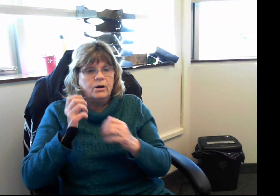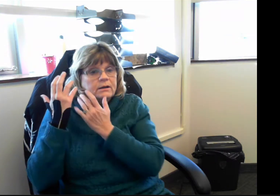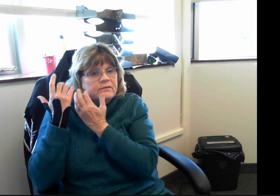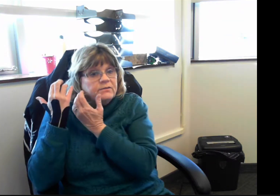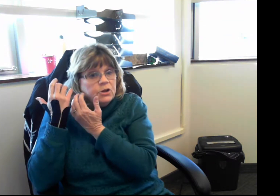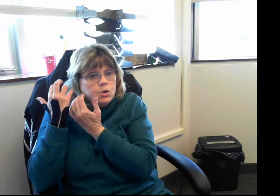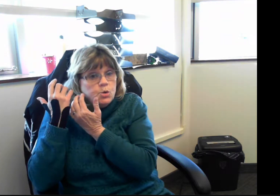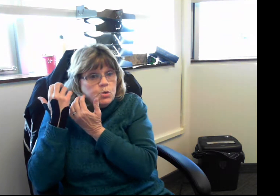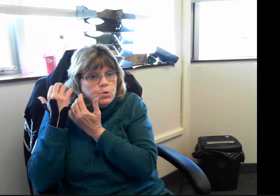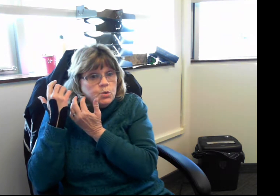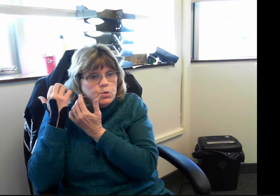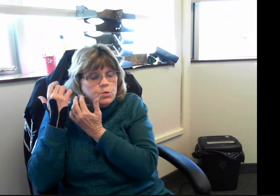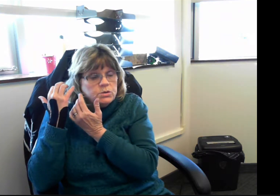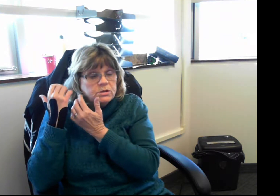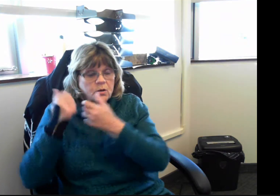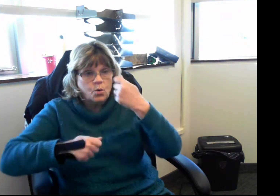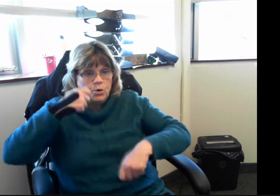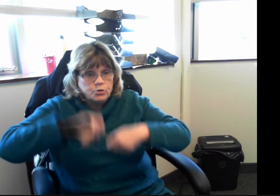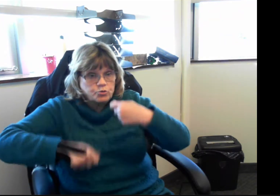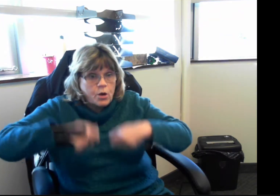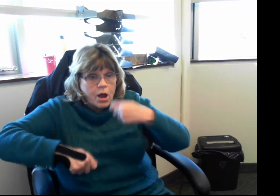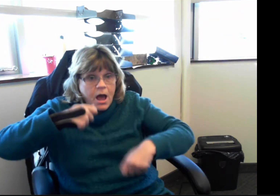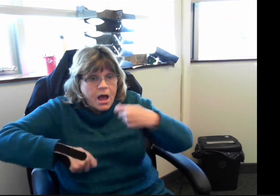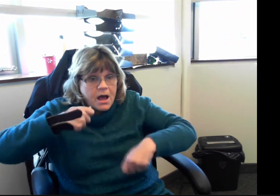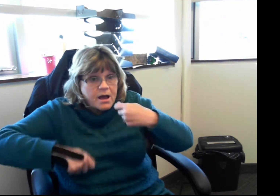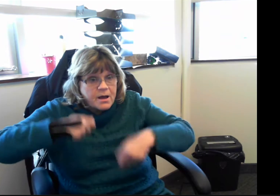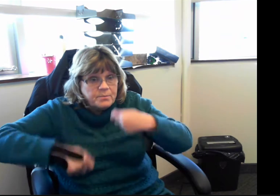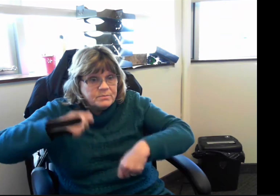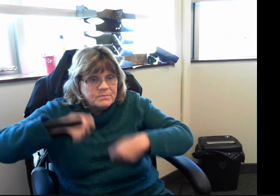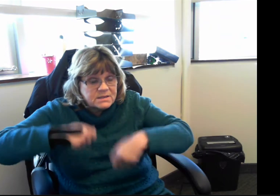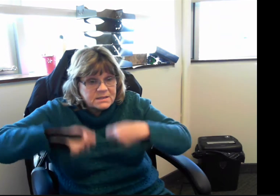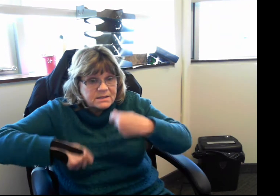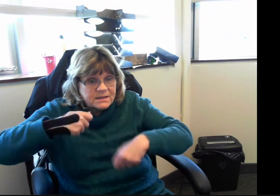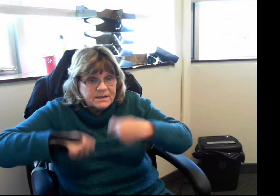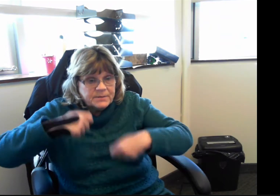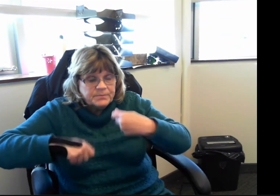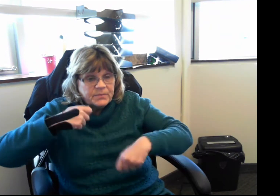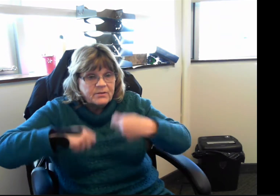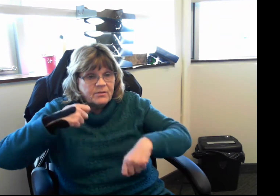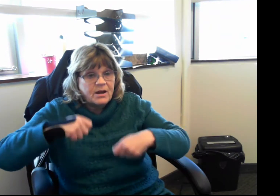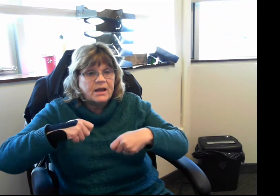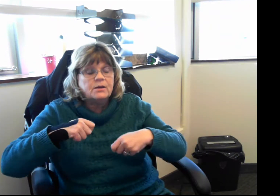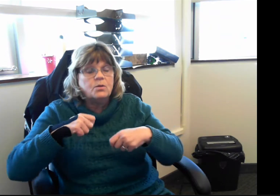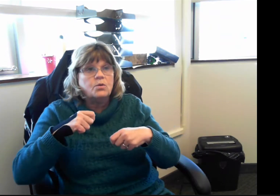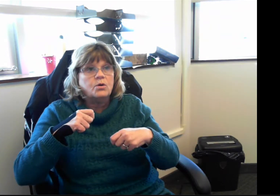or flute or drums, right?